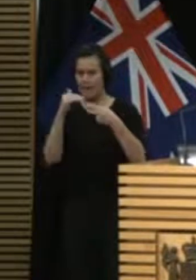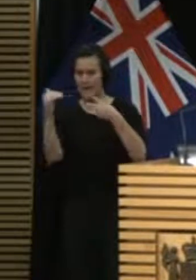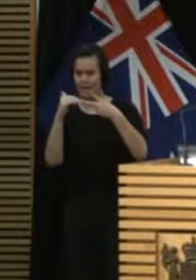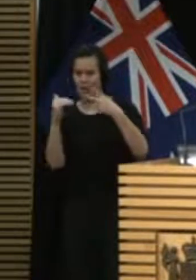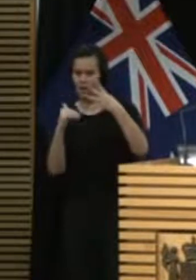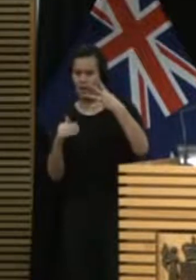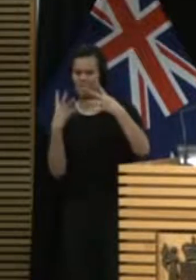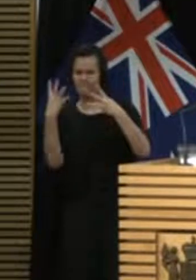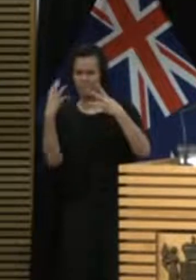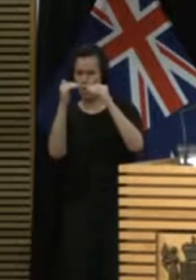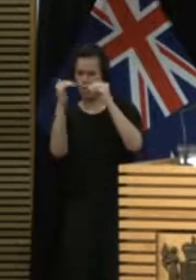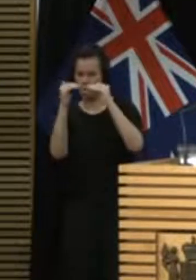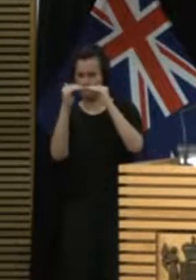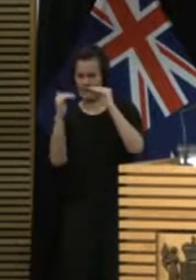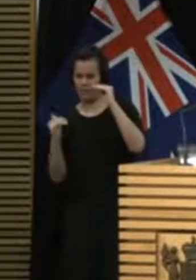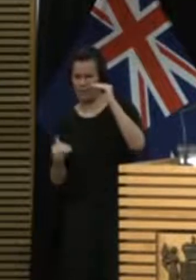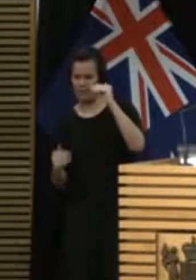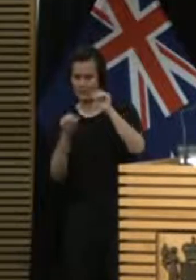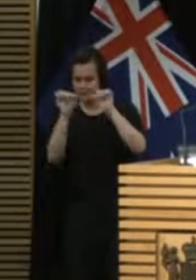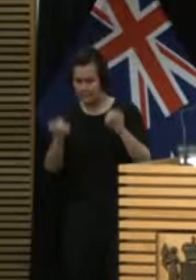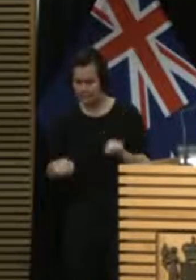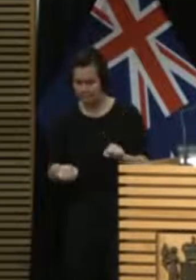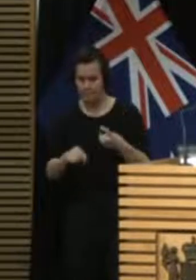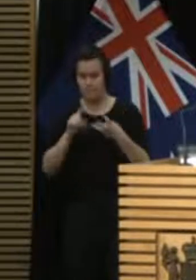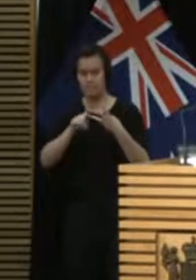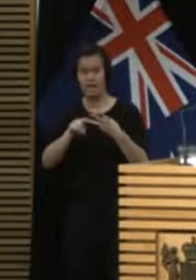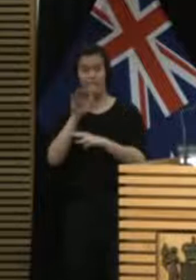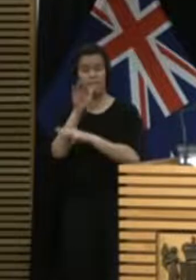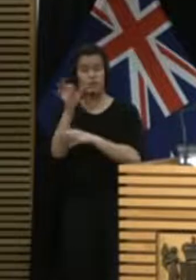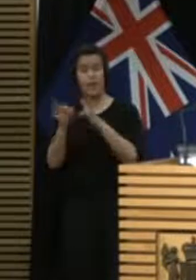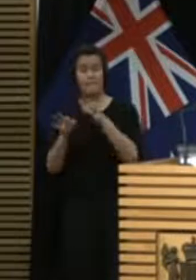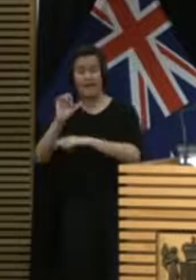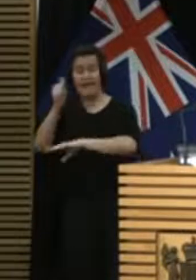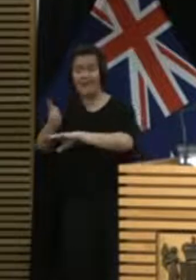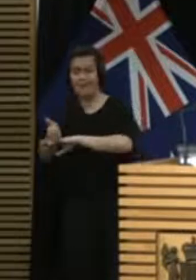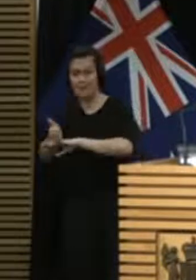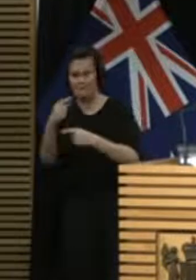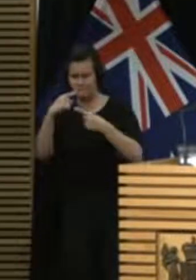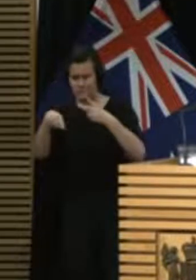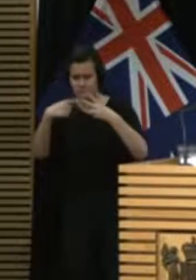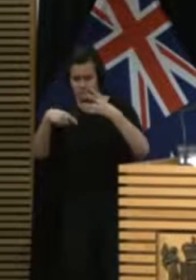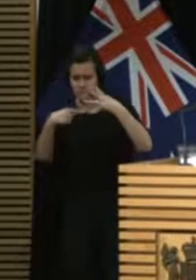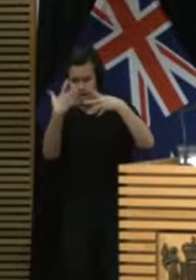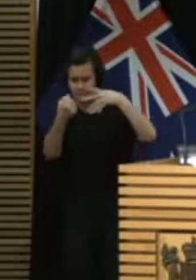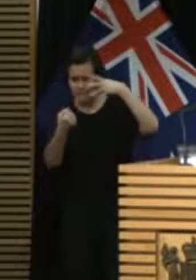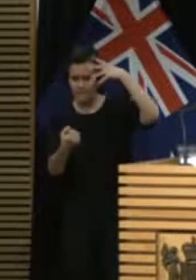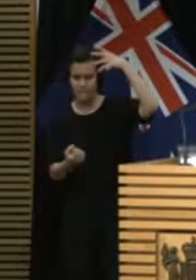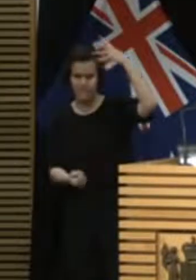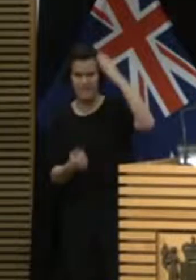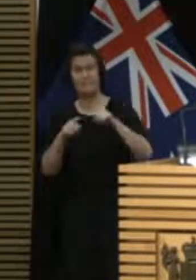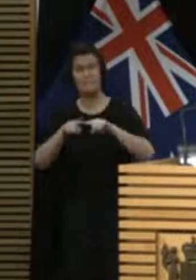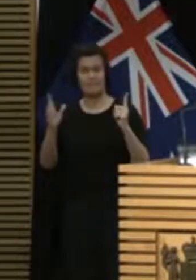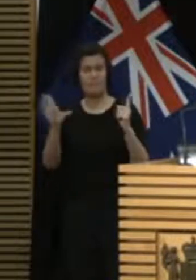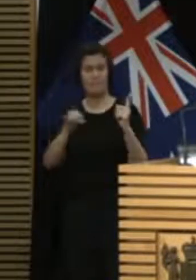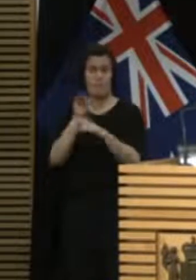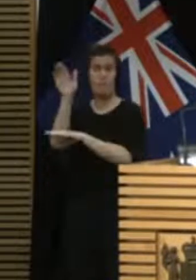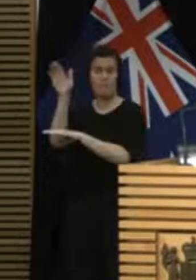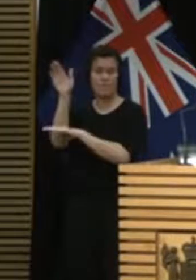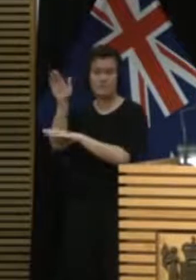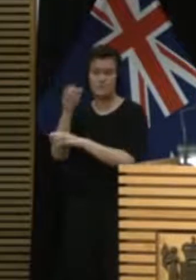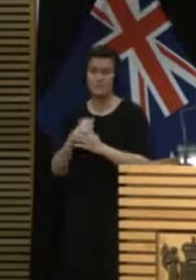provide progress and a way forward, but safely. And that is something that was uncharted territory. I'm going to come to